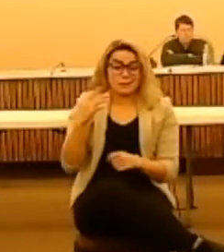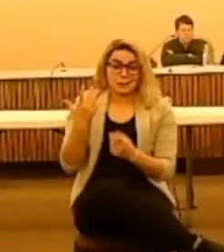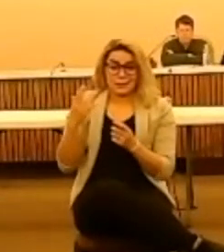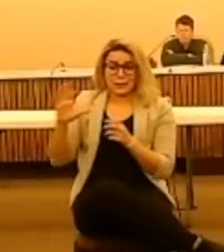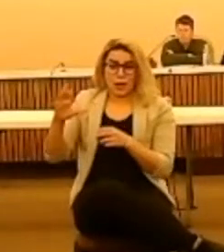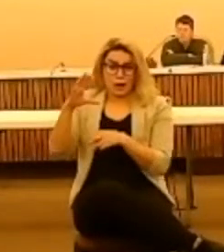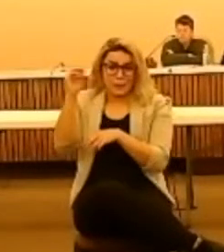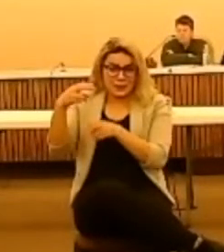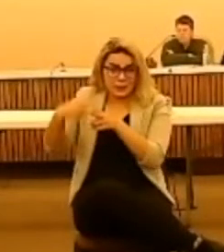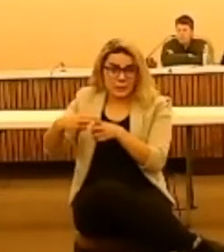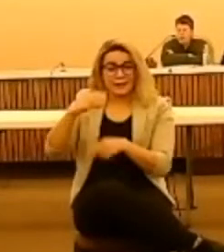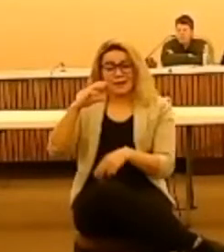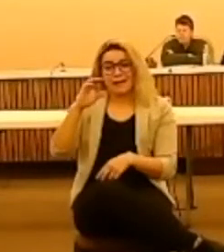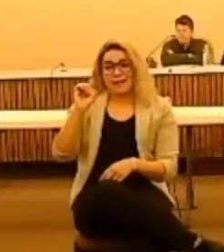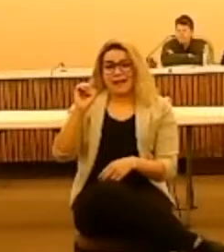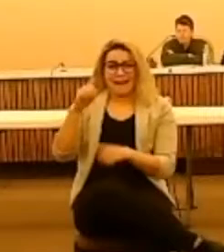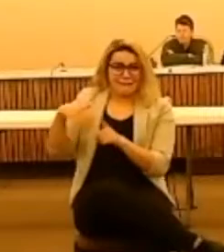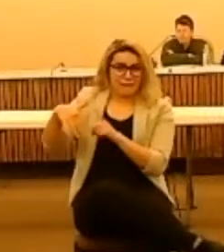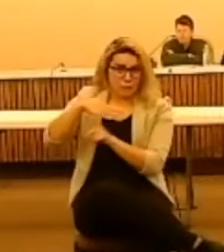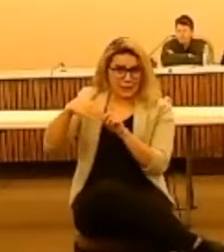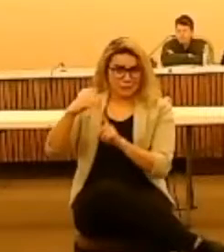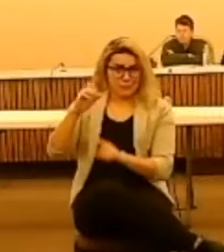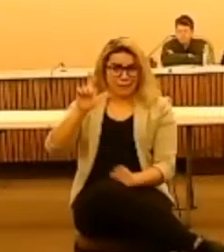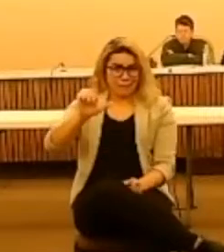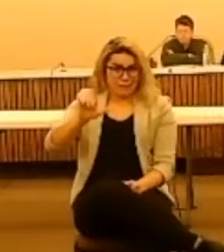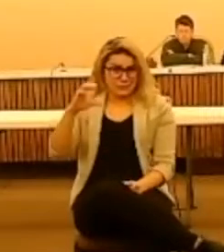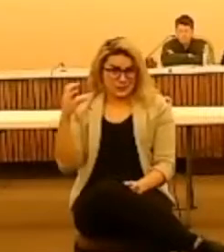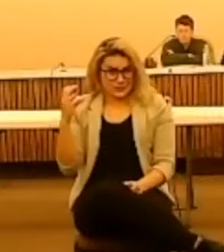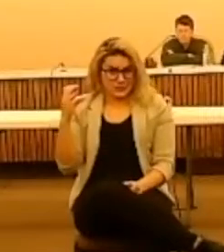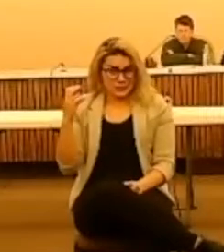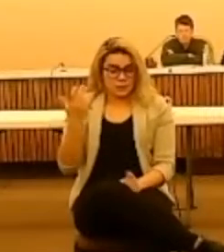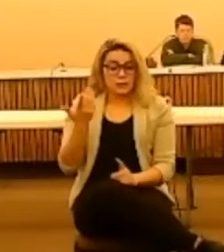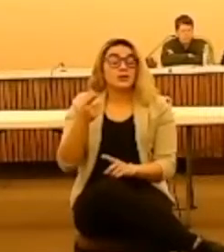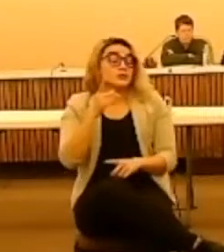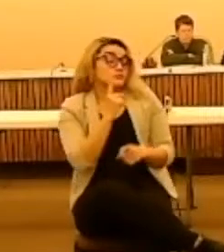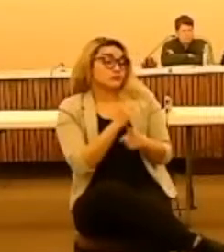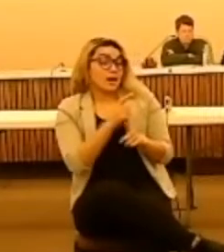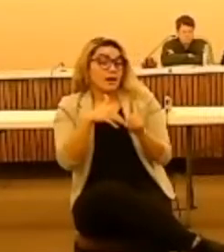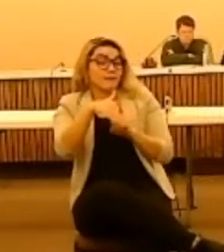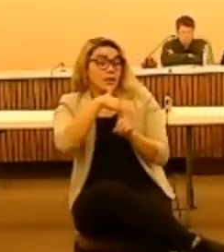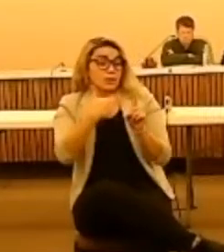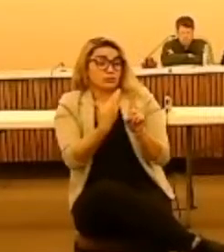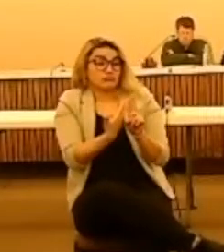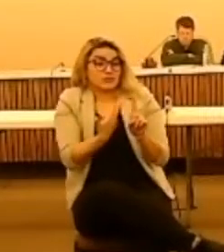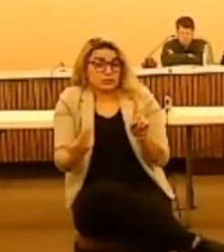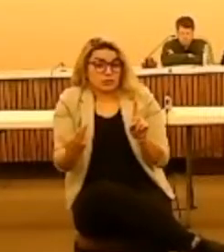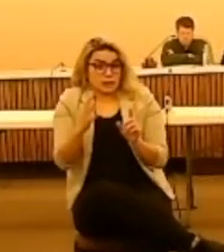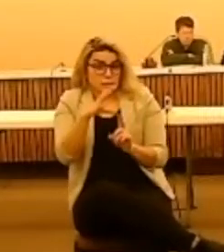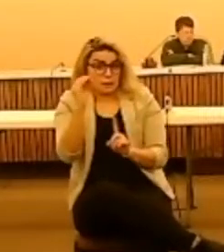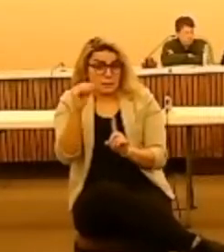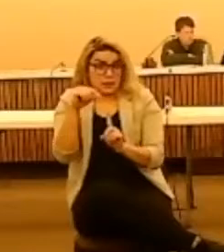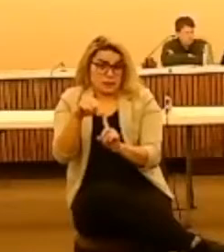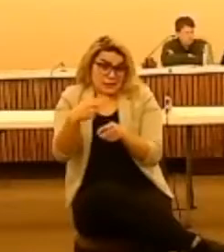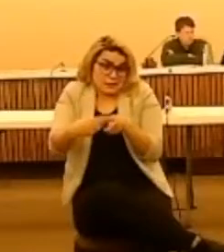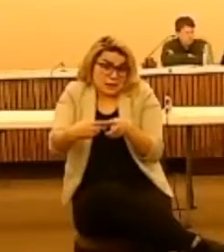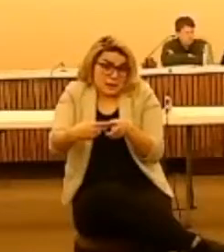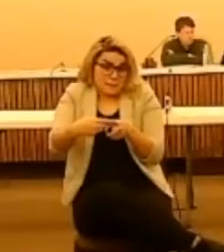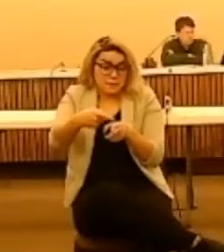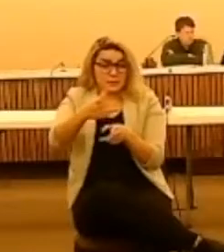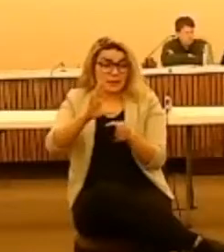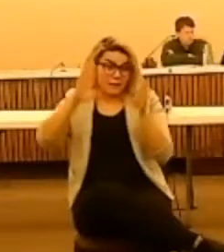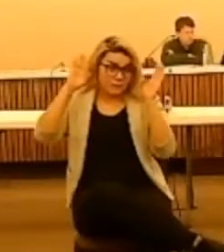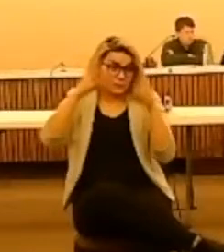I can speak to them, but go ahead. Yeah, Environmental Resources is a firm that focuses in biology and